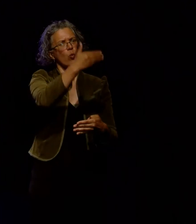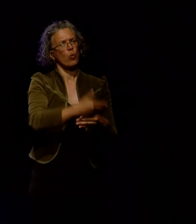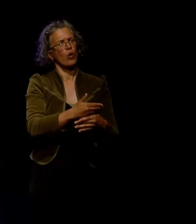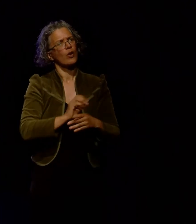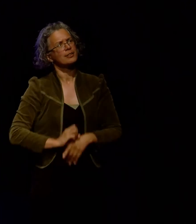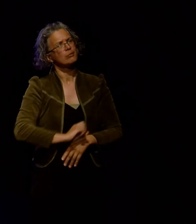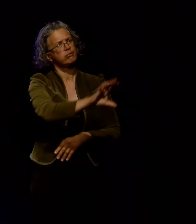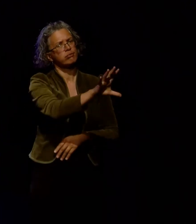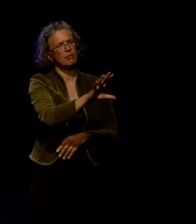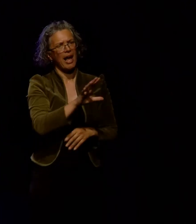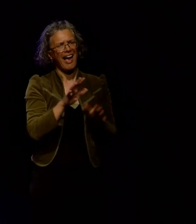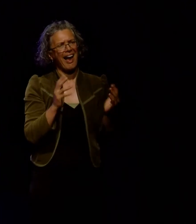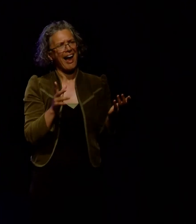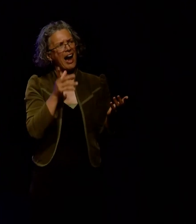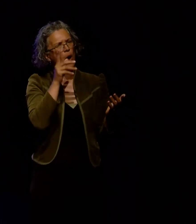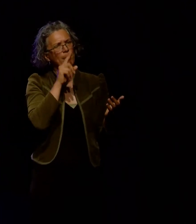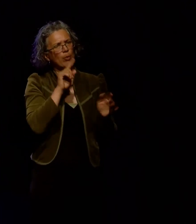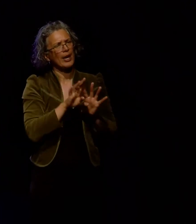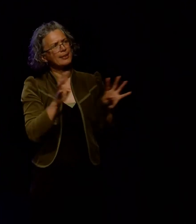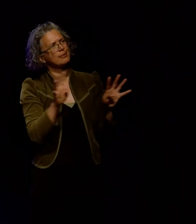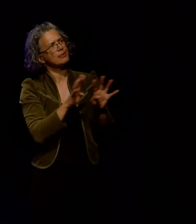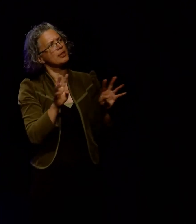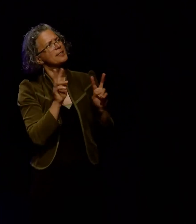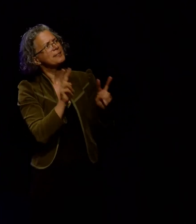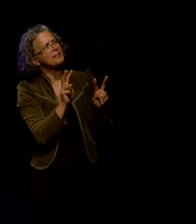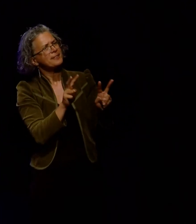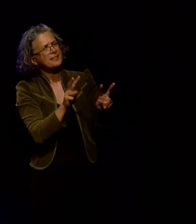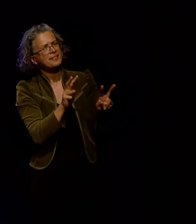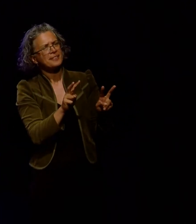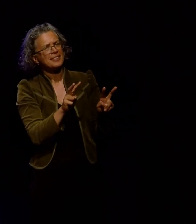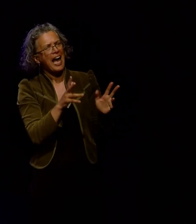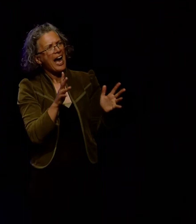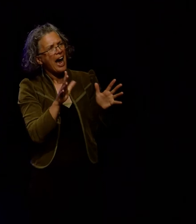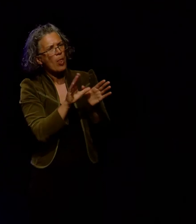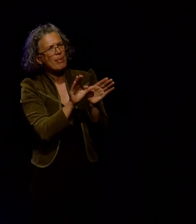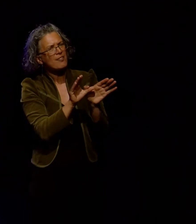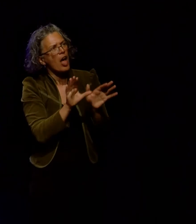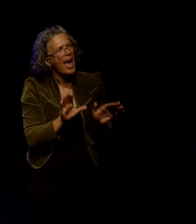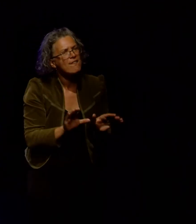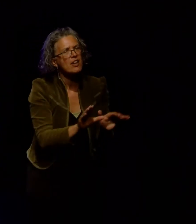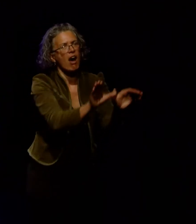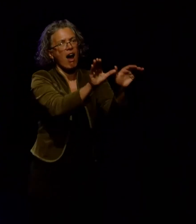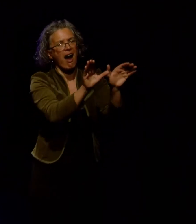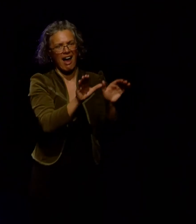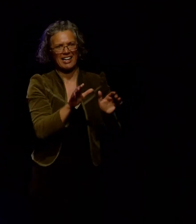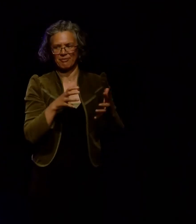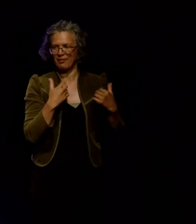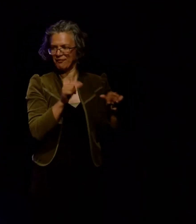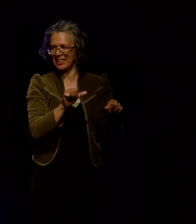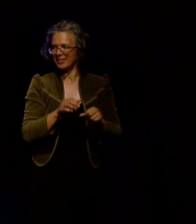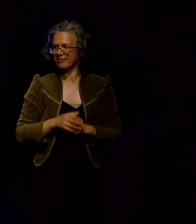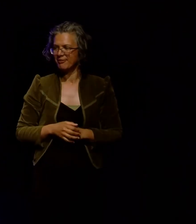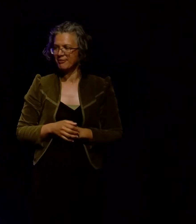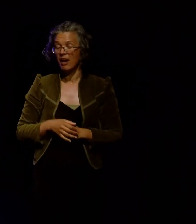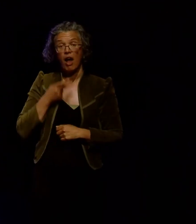of generating discussion and bringing people together to fly a butterfly, it's worked extremely effectively. The reuse